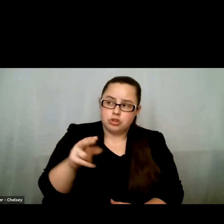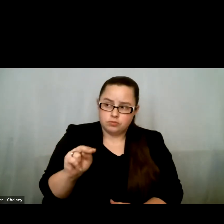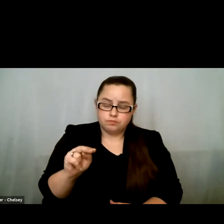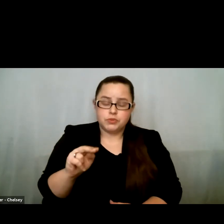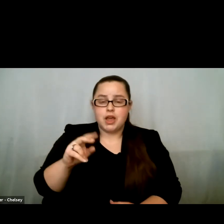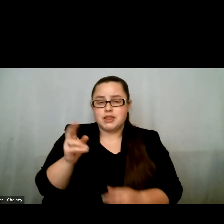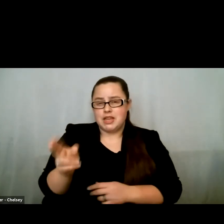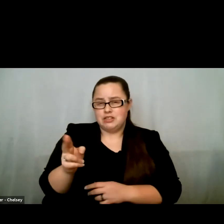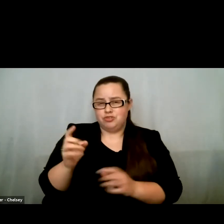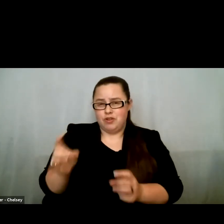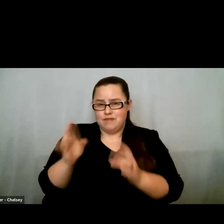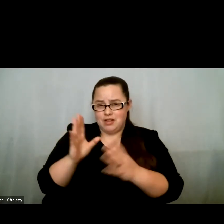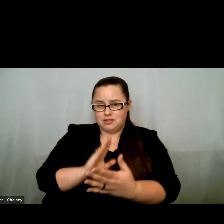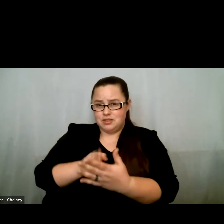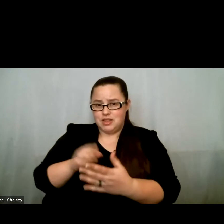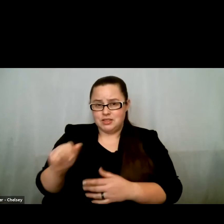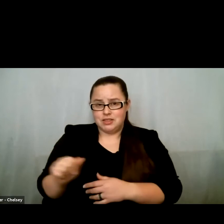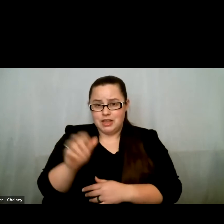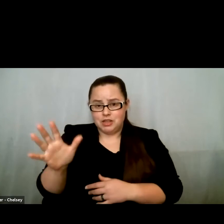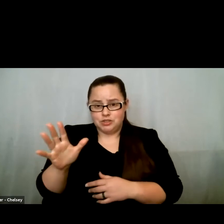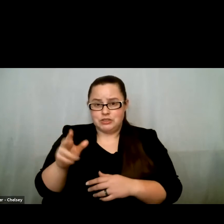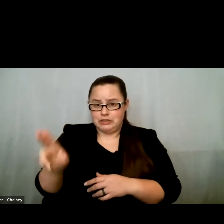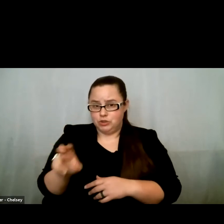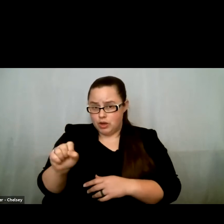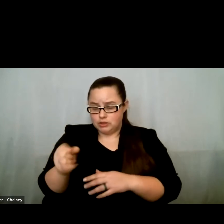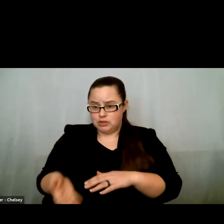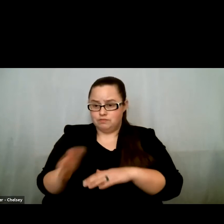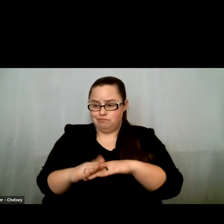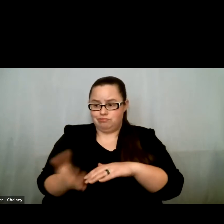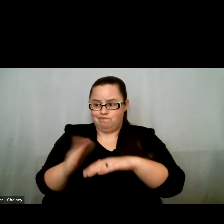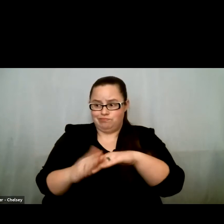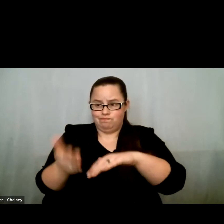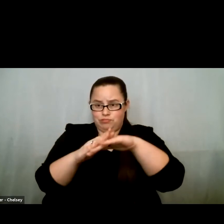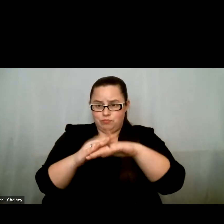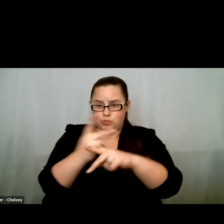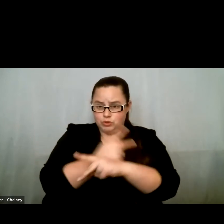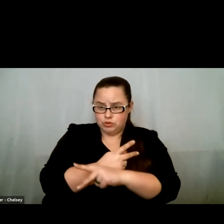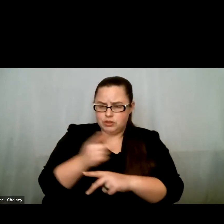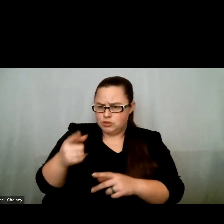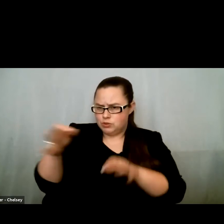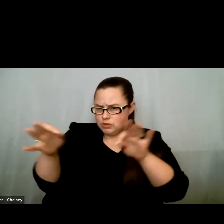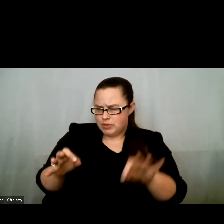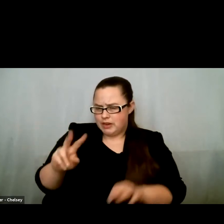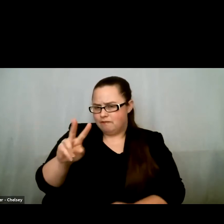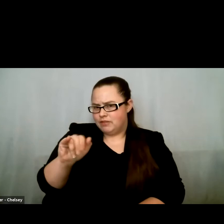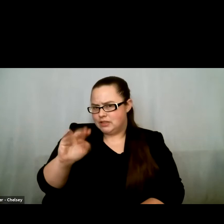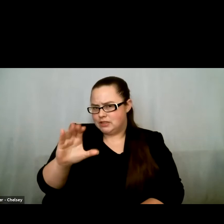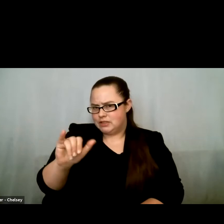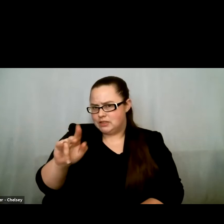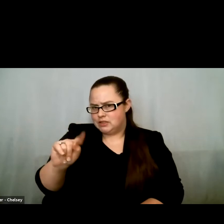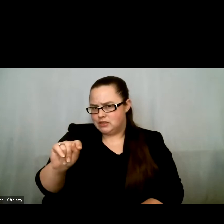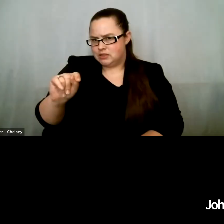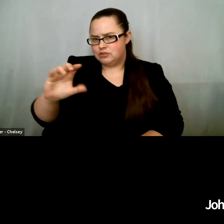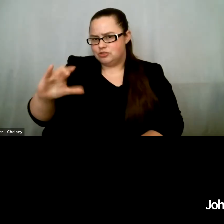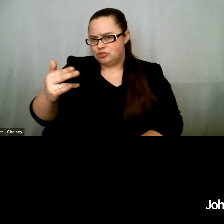against Asians in the US is escalating. Can you tell us about Vincent Chin? Sure.